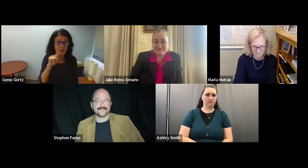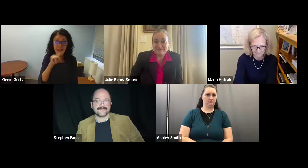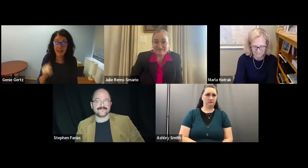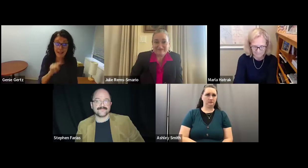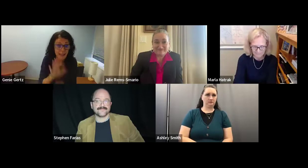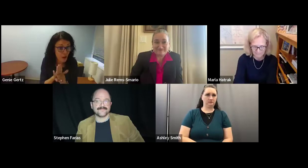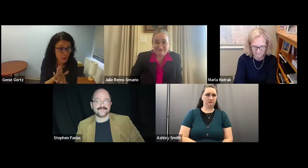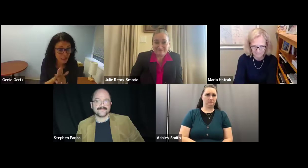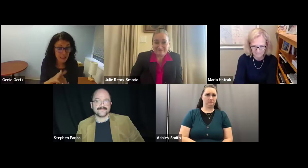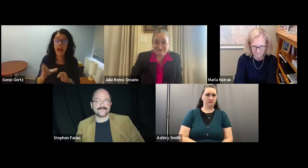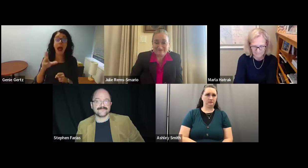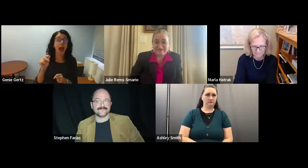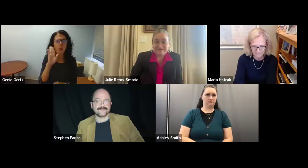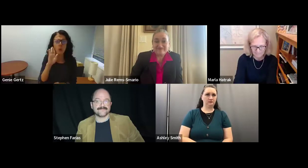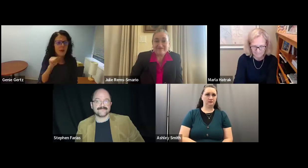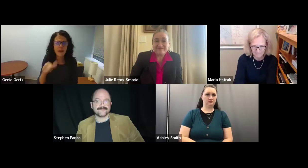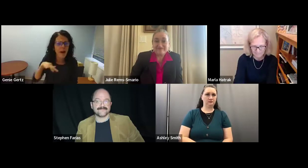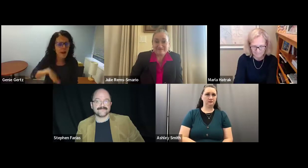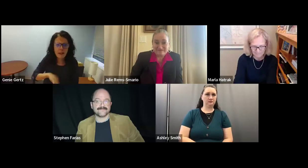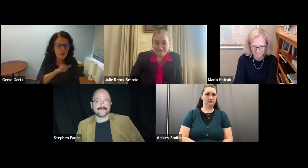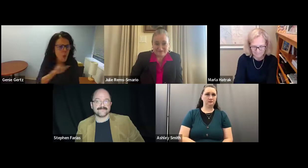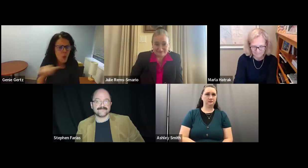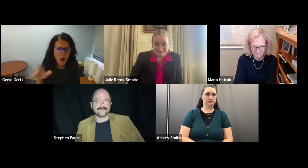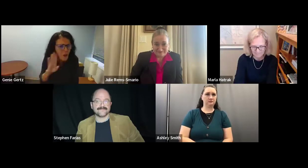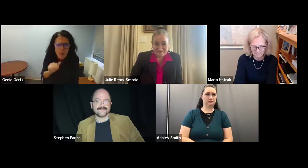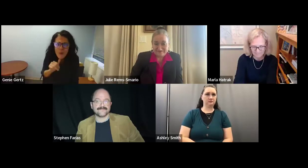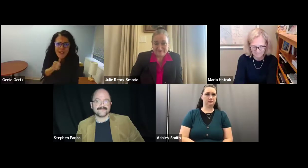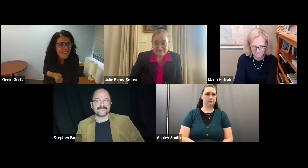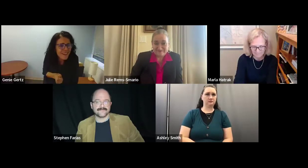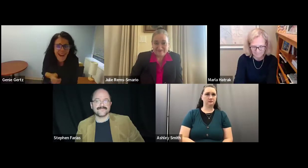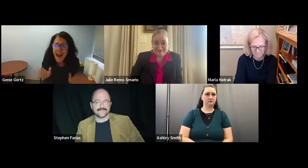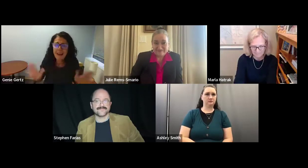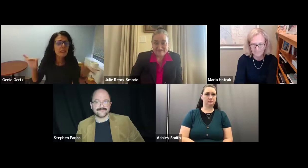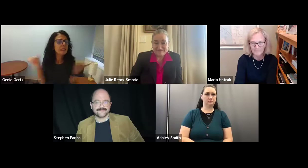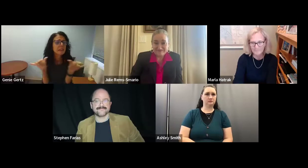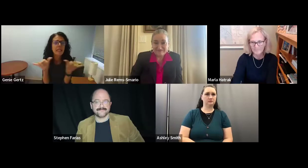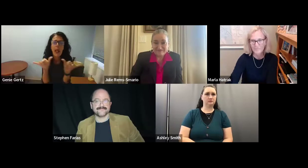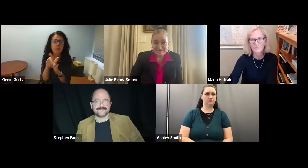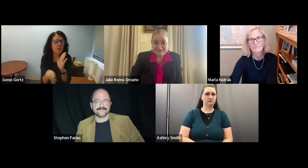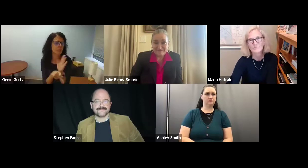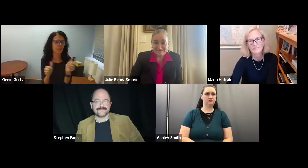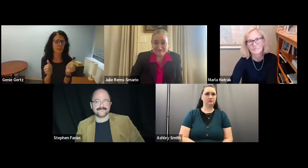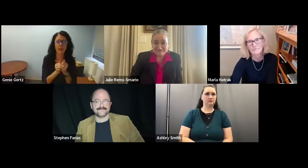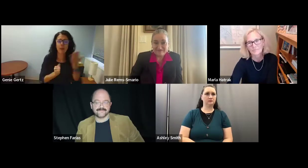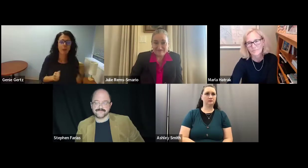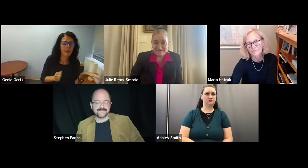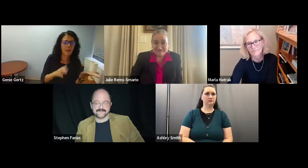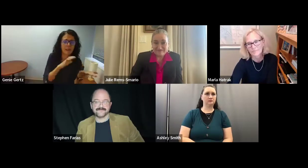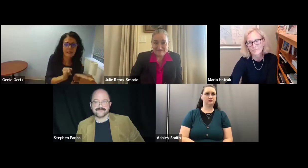and which, we have no guarantees. And the cochlear implant is not going to benefit everybody. There are